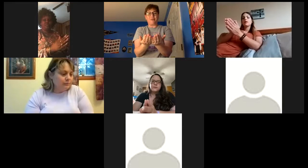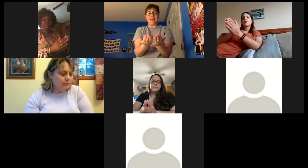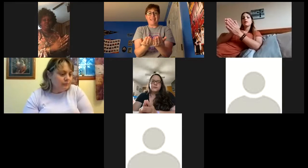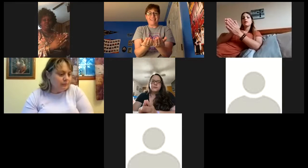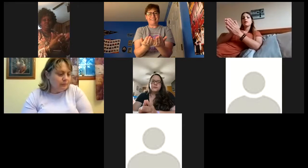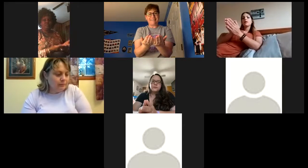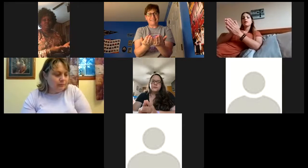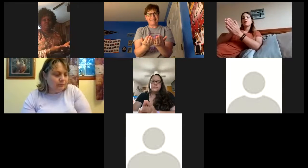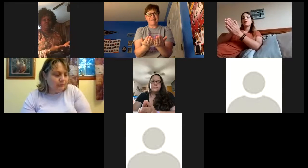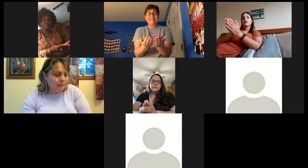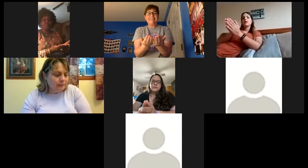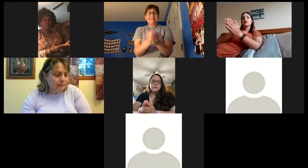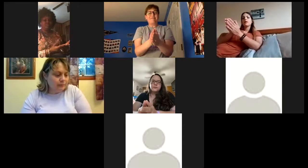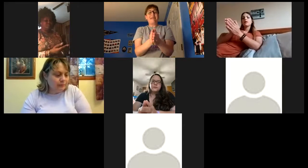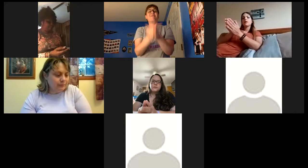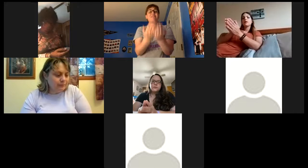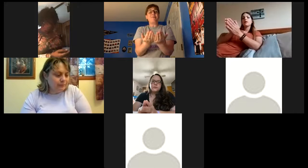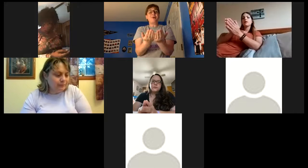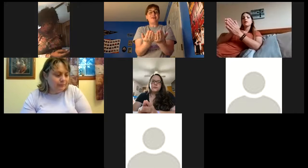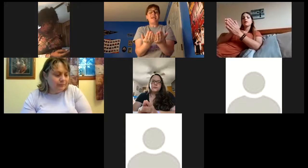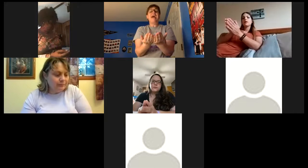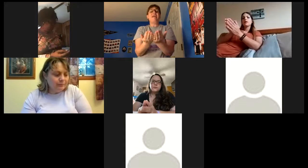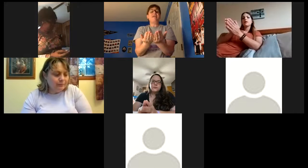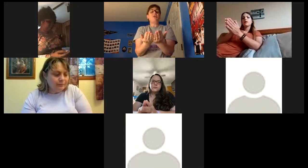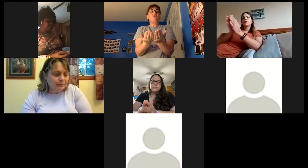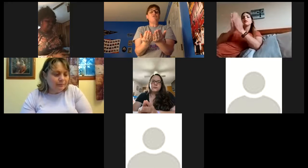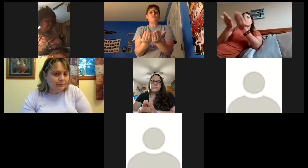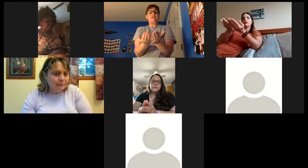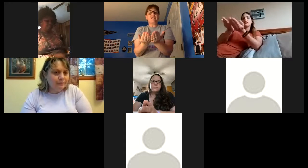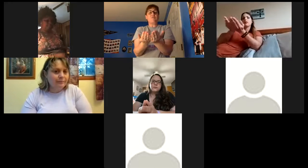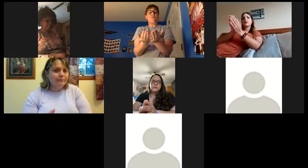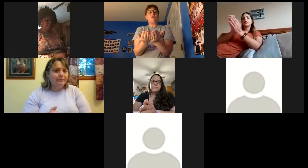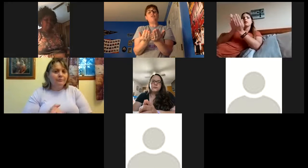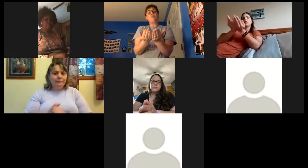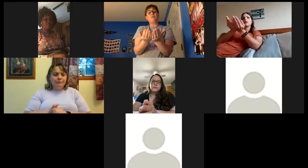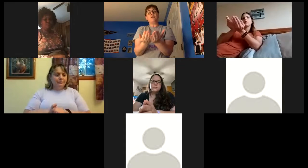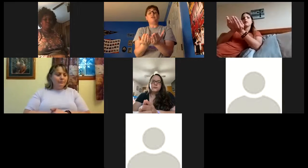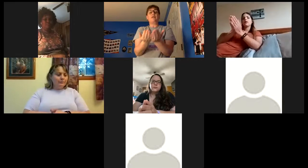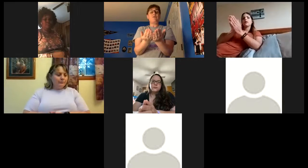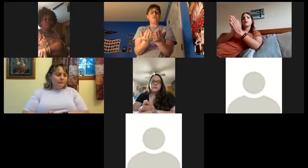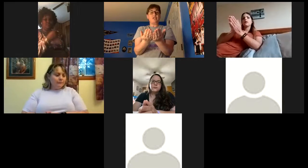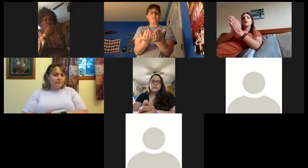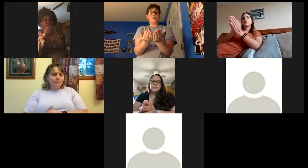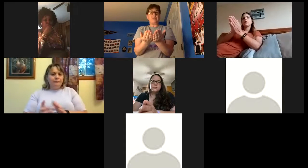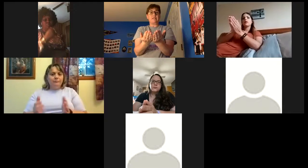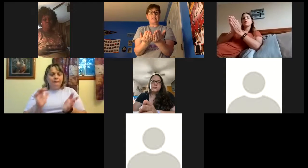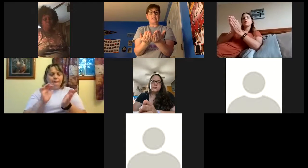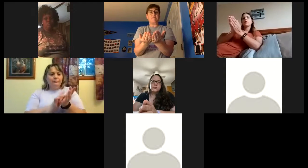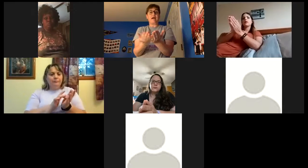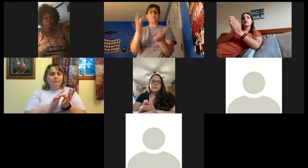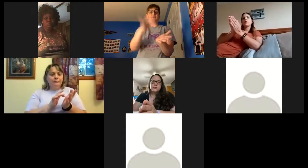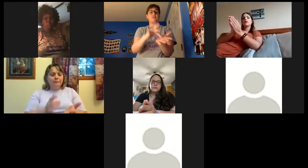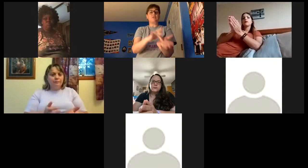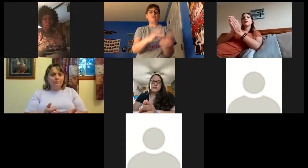this week. Duh. Anyway, so book, and then all you're doing is before you do book, you're going to put Jesus with it to